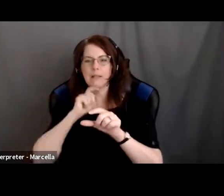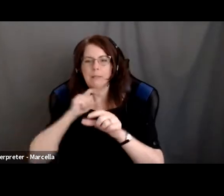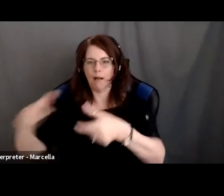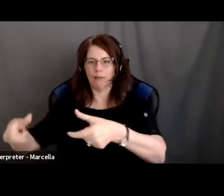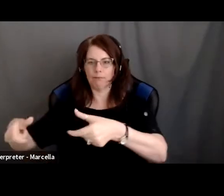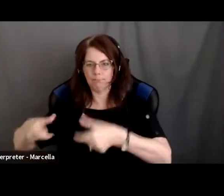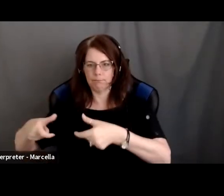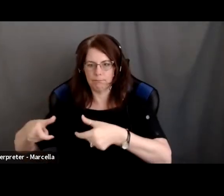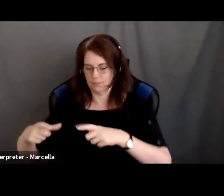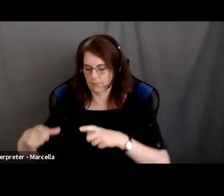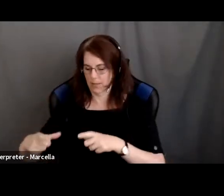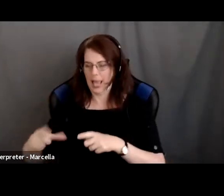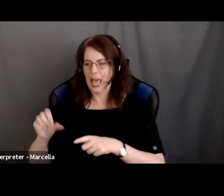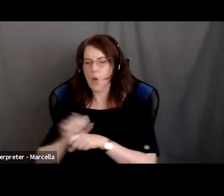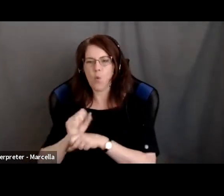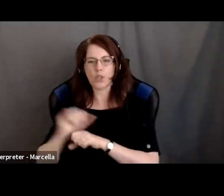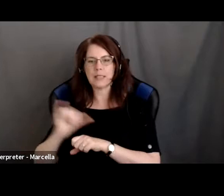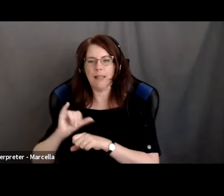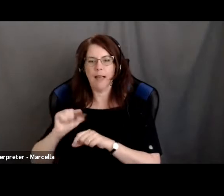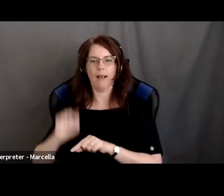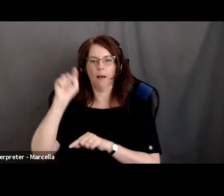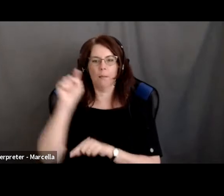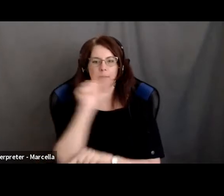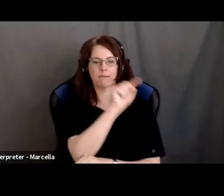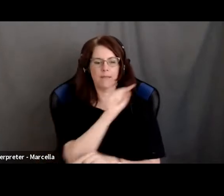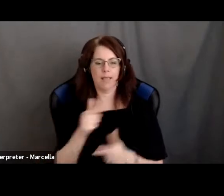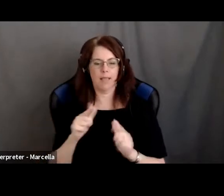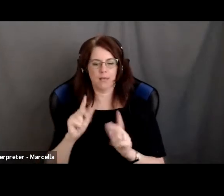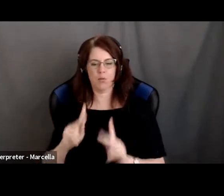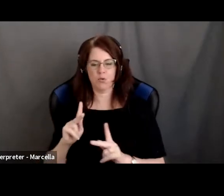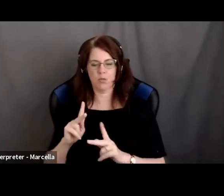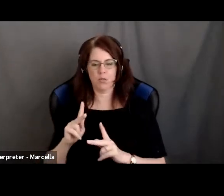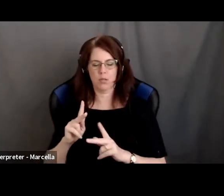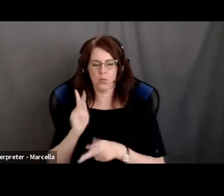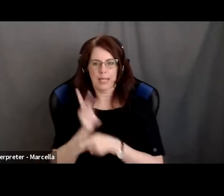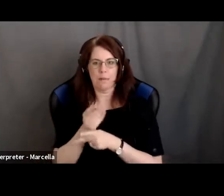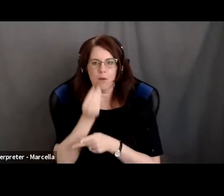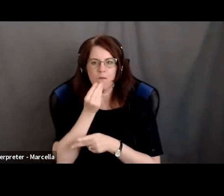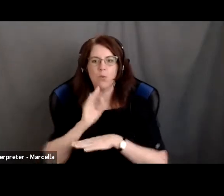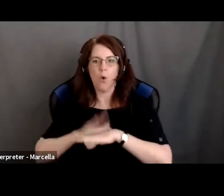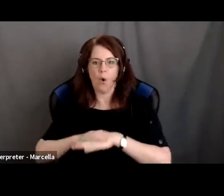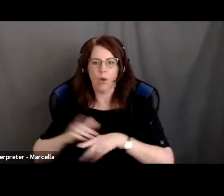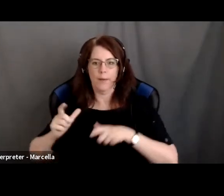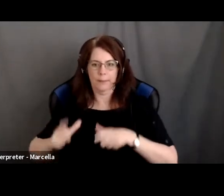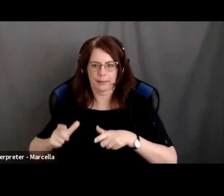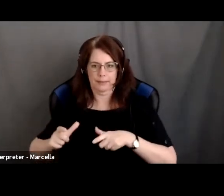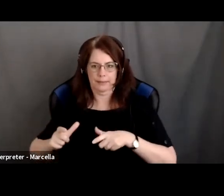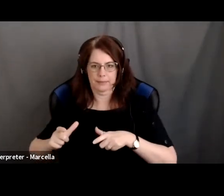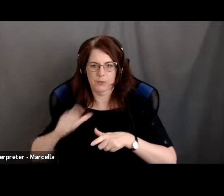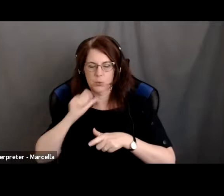just like the options above it, where it allows a person to not knock the food off of the plate as they're eating.